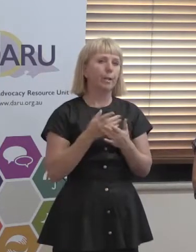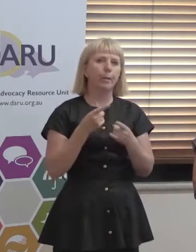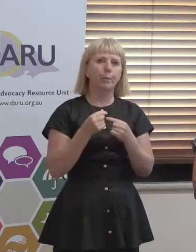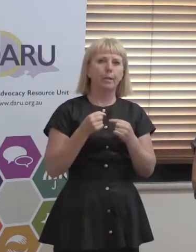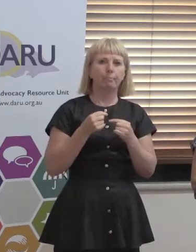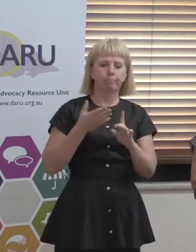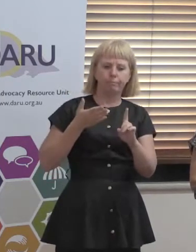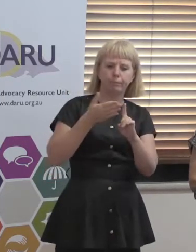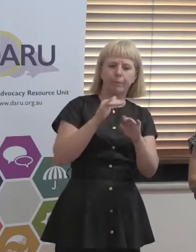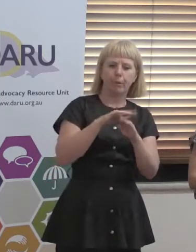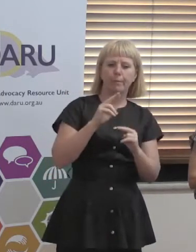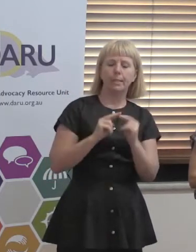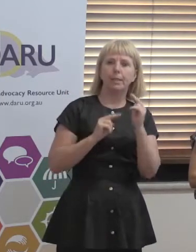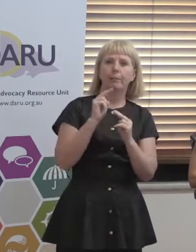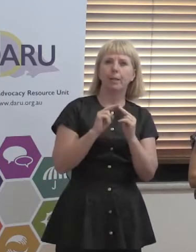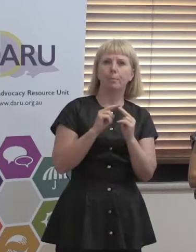the content